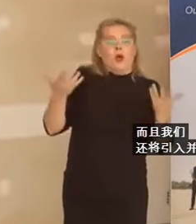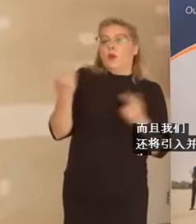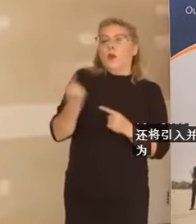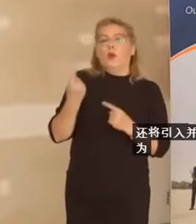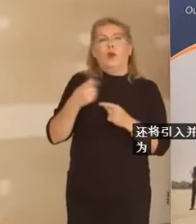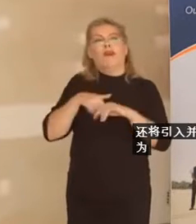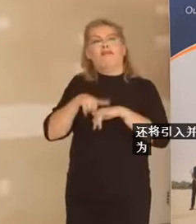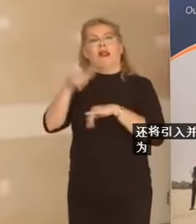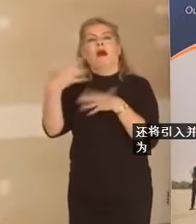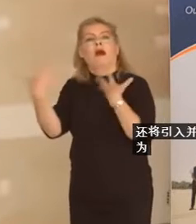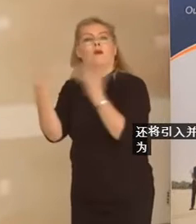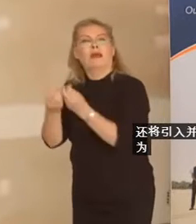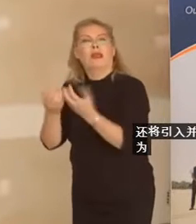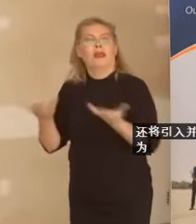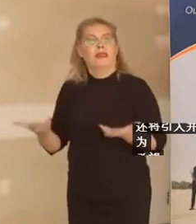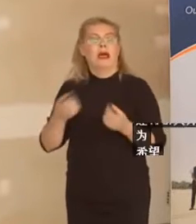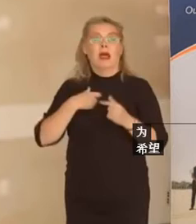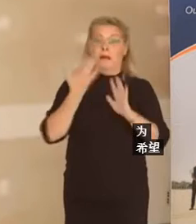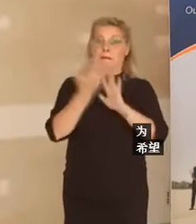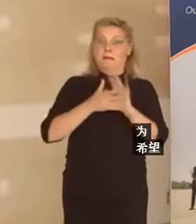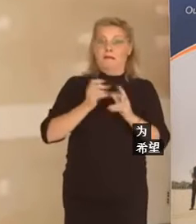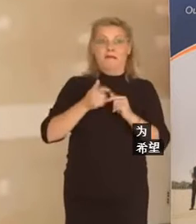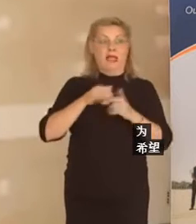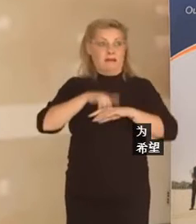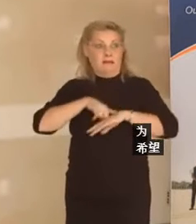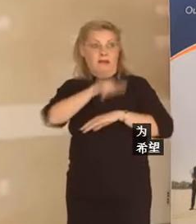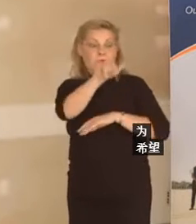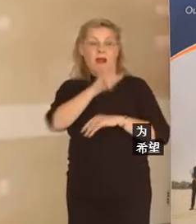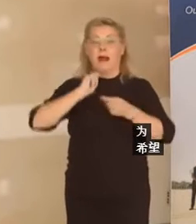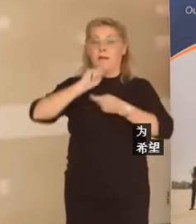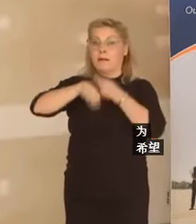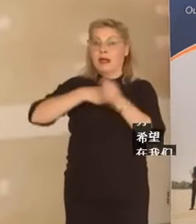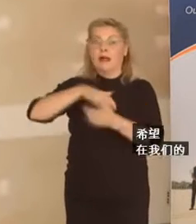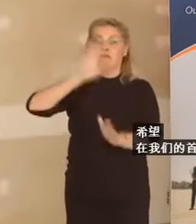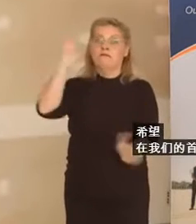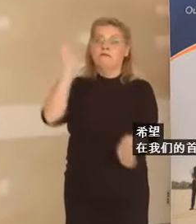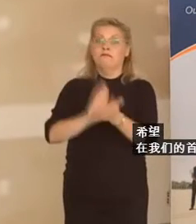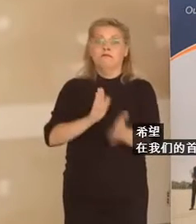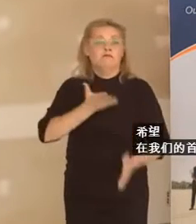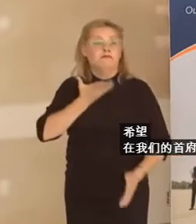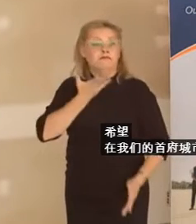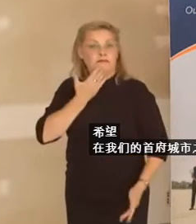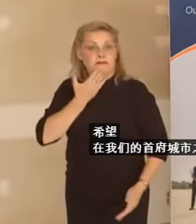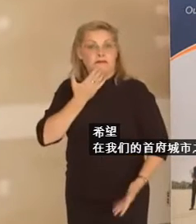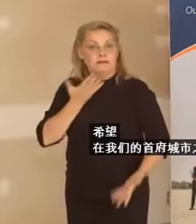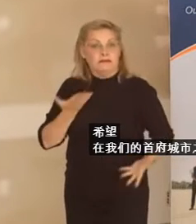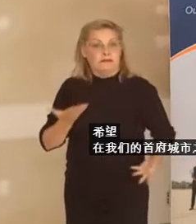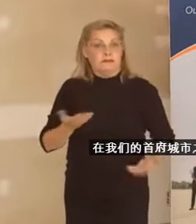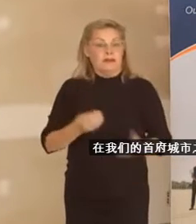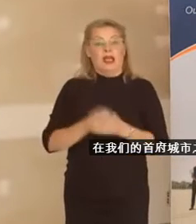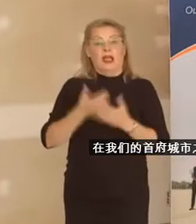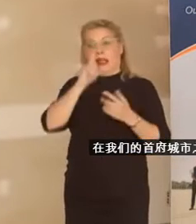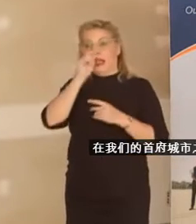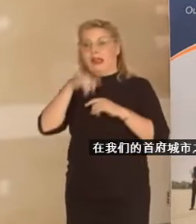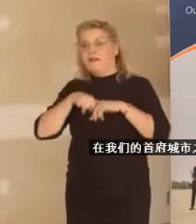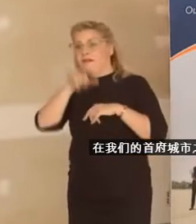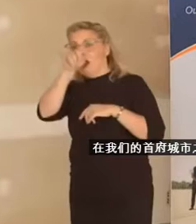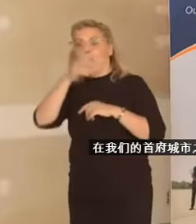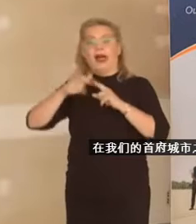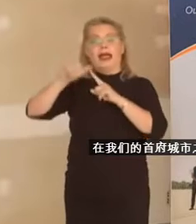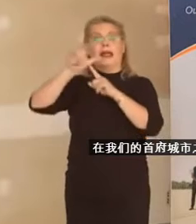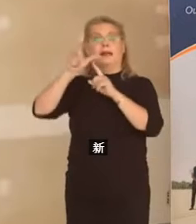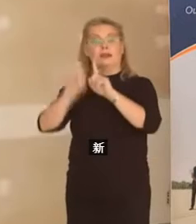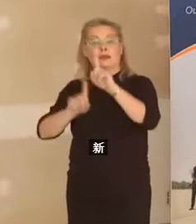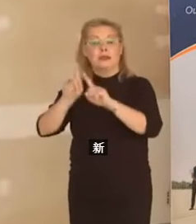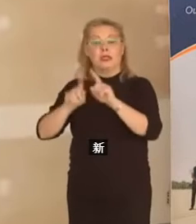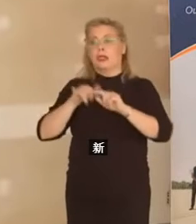have introduced significant reductions in price for people who want to fly around Australia between our capital cities. And so the benefits that